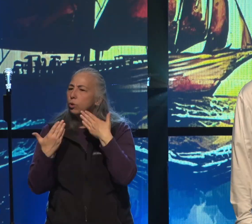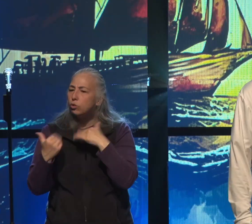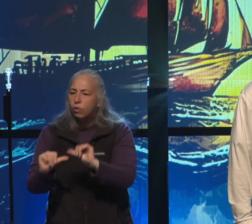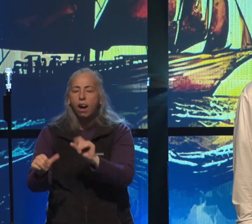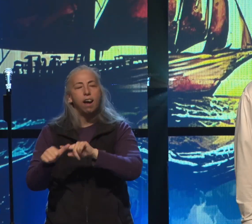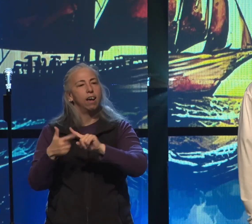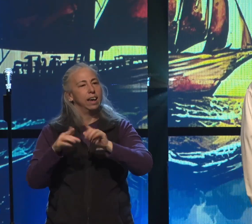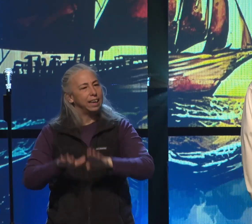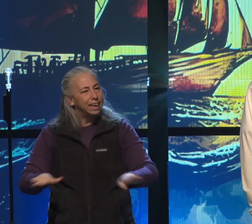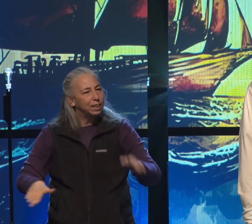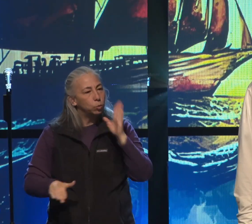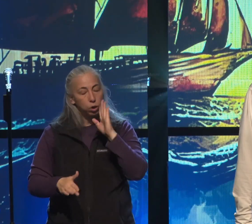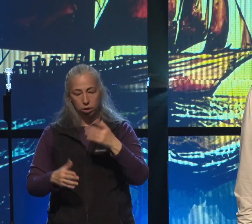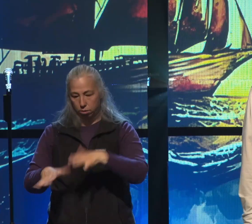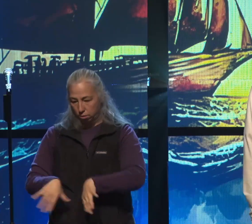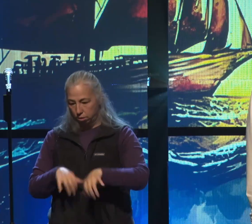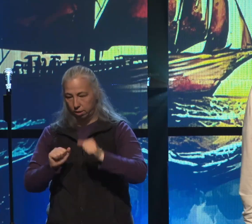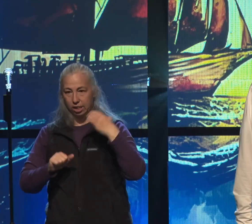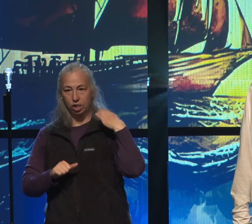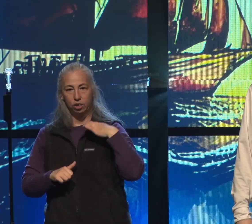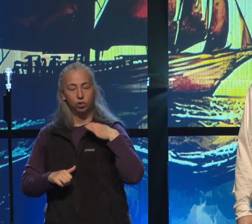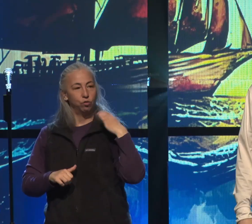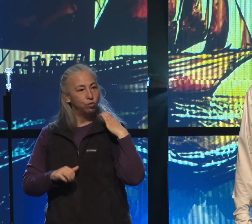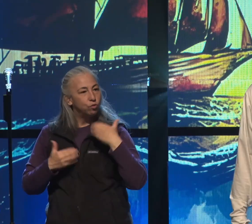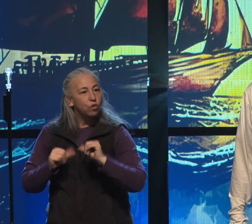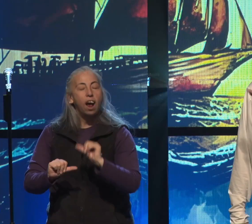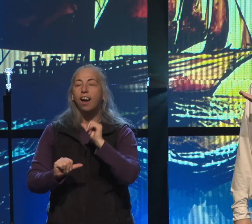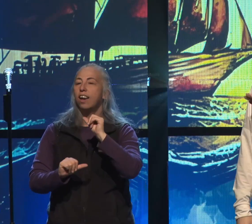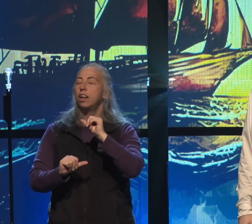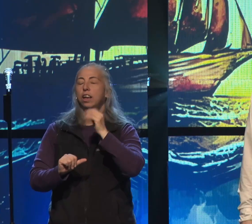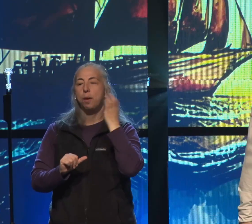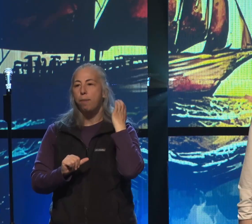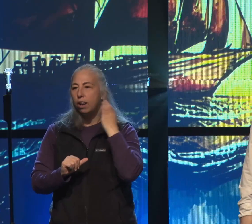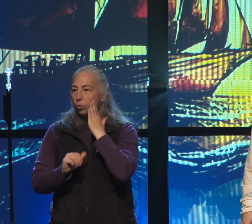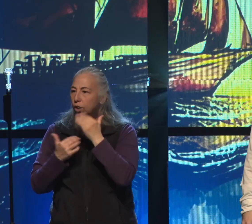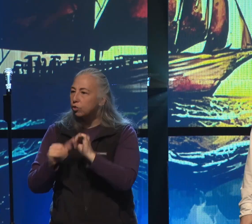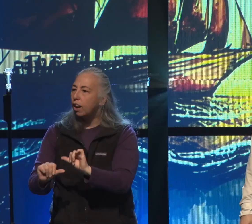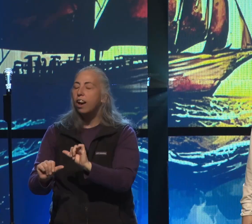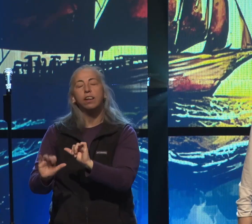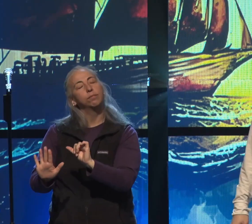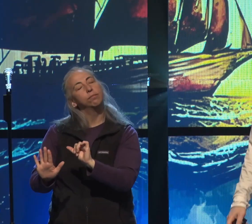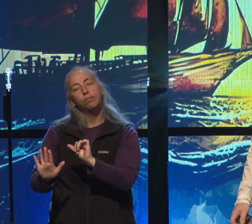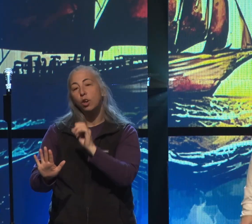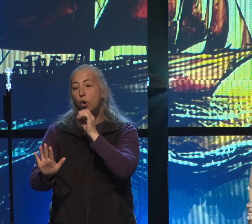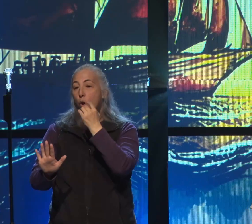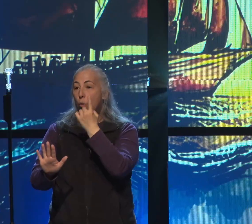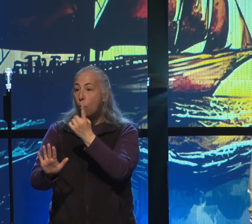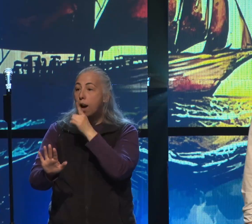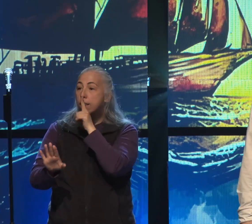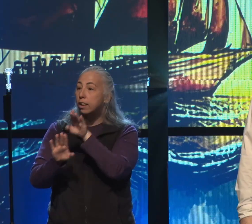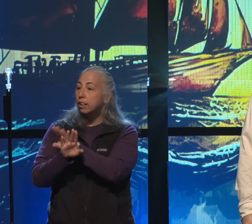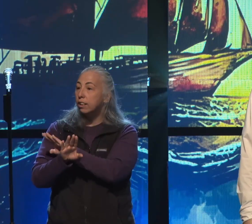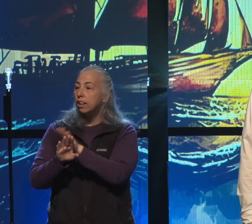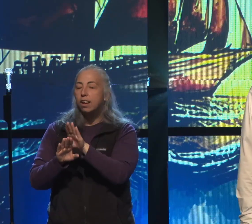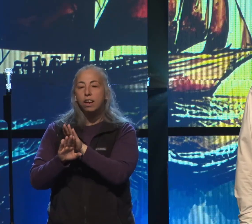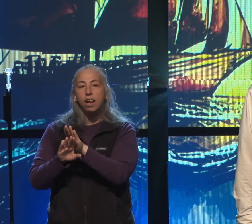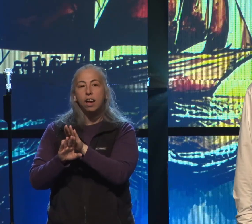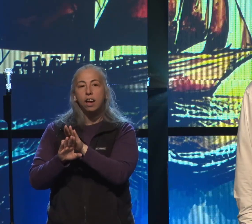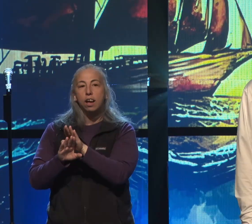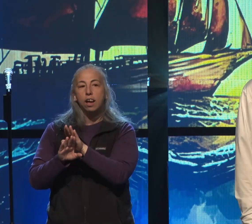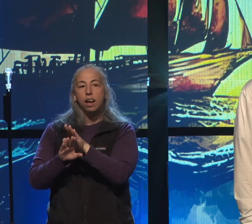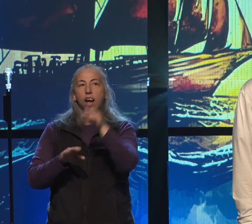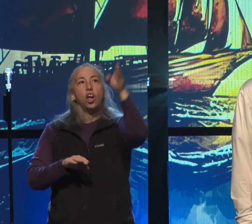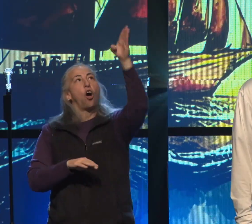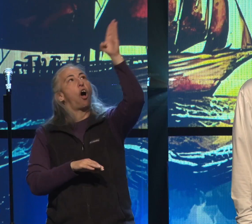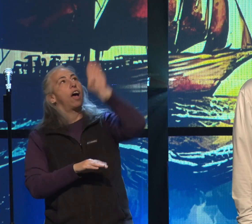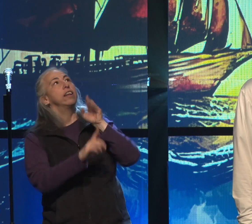your boss will try to. Everybody's going to try to. I can tell you one reality that will never try to captain your ship, and that is what we call